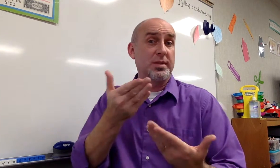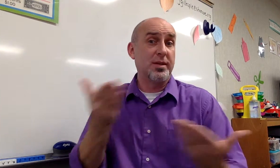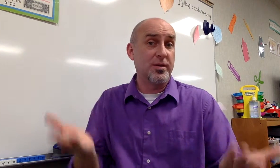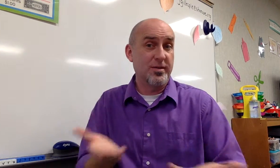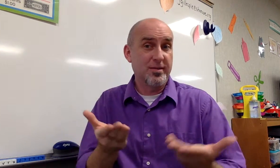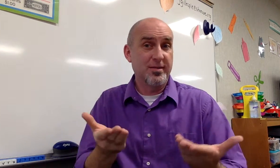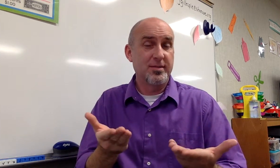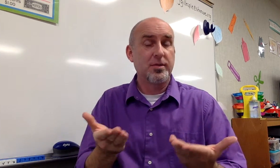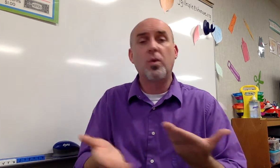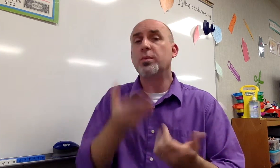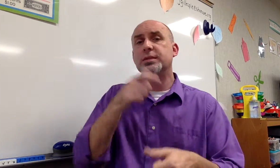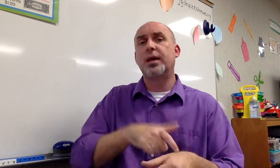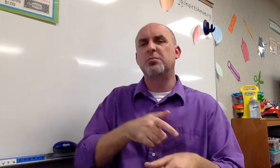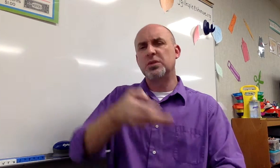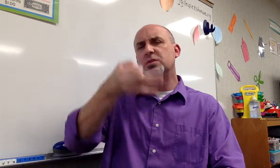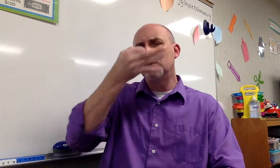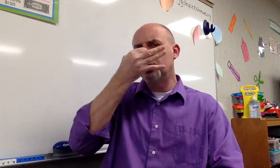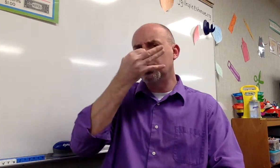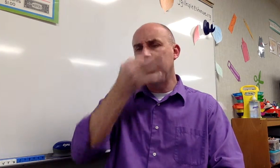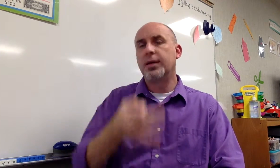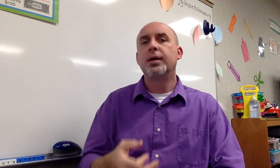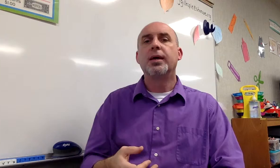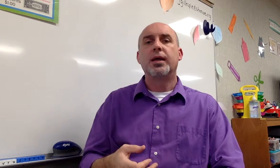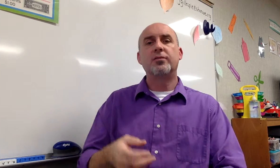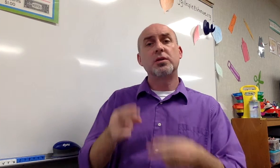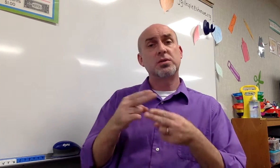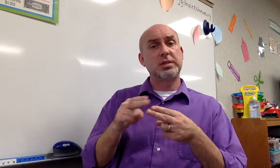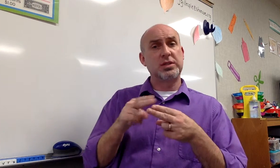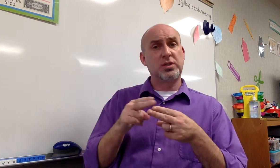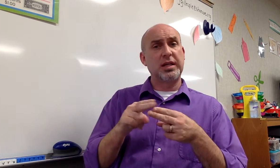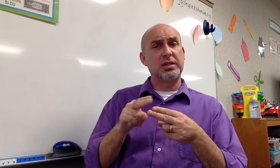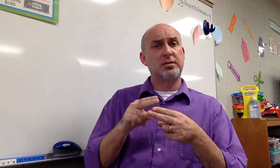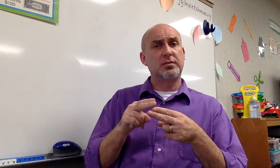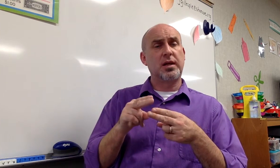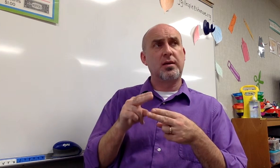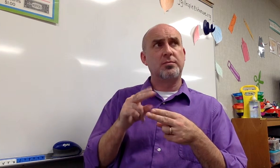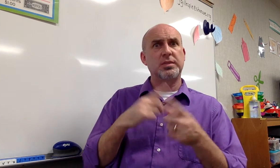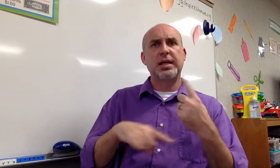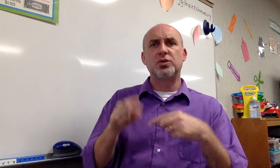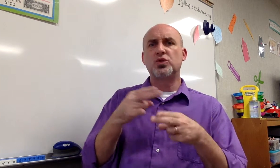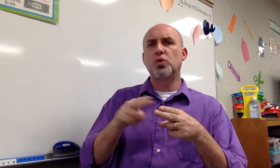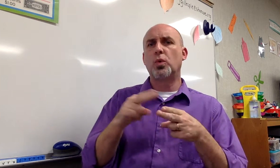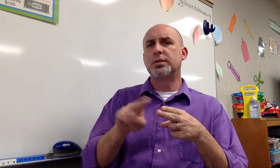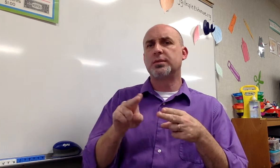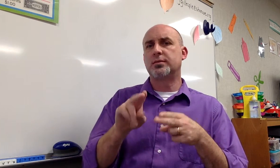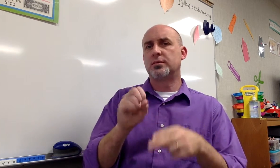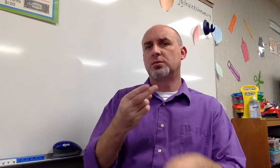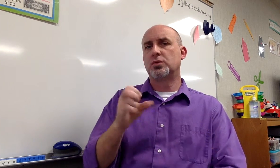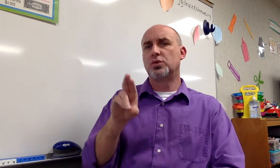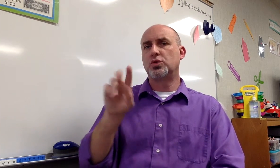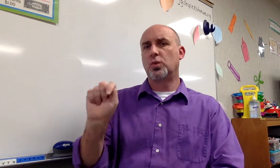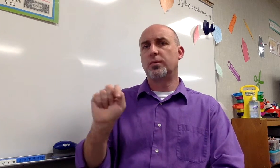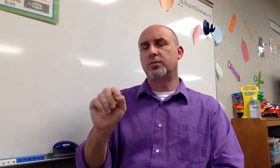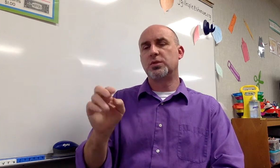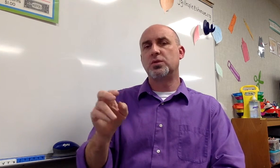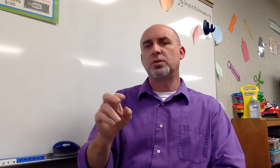here. It's almost time. Soon. And I've also seen like sign short. Short for soon.